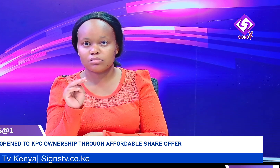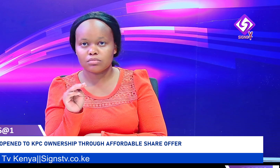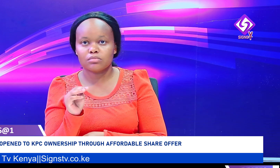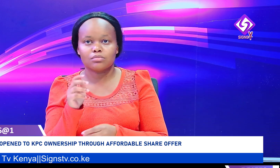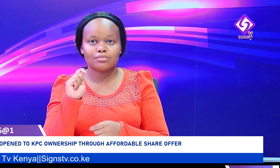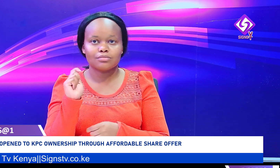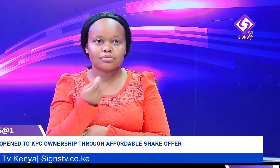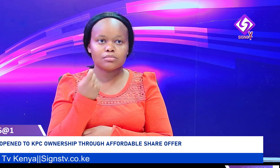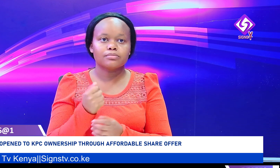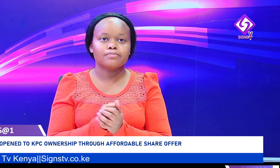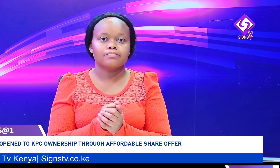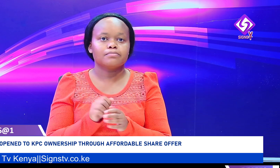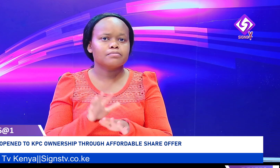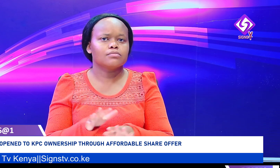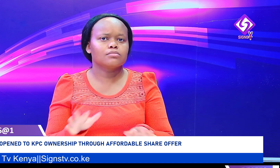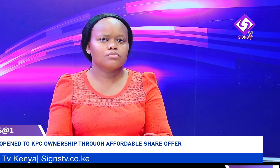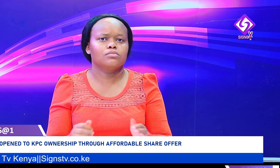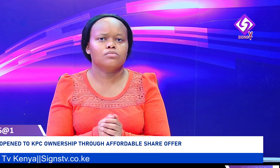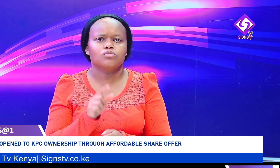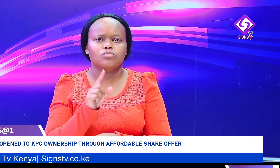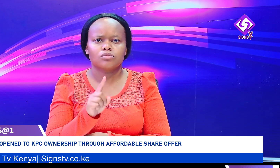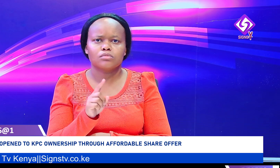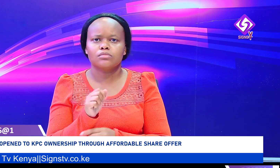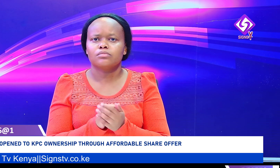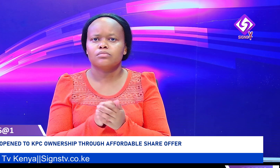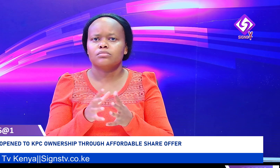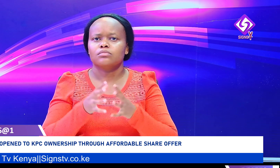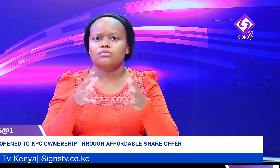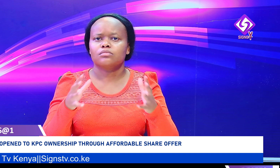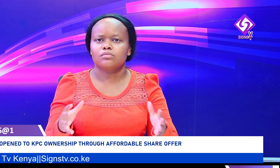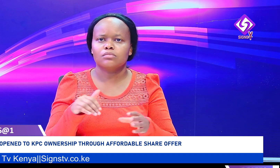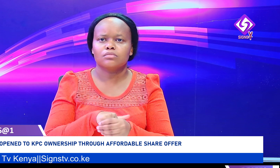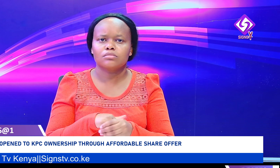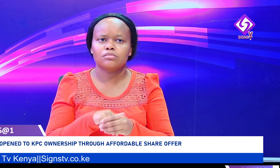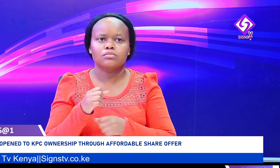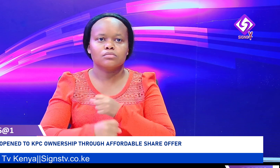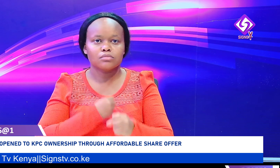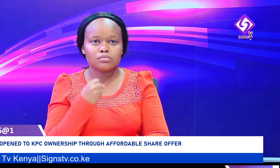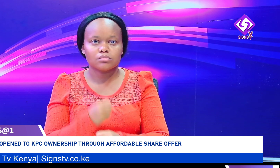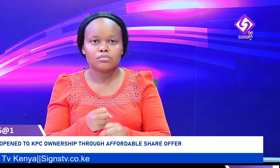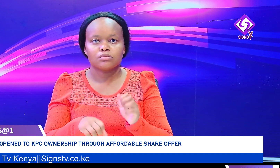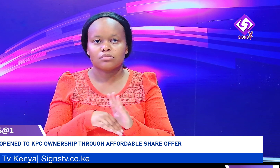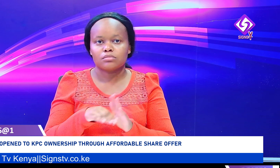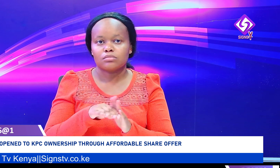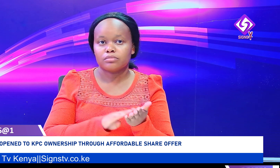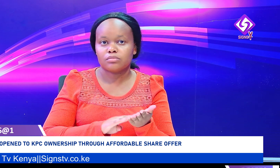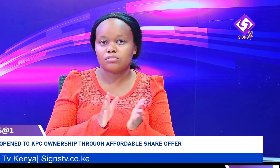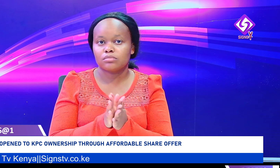The share sale is projected to bring at least 2 million Kenyans into the capital market, representing one of the